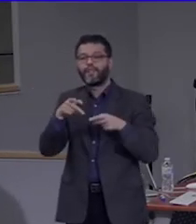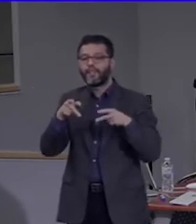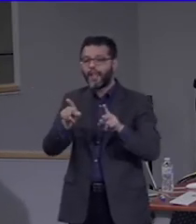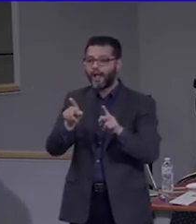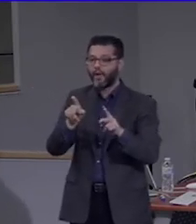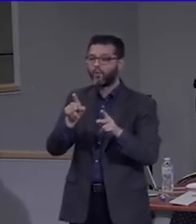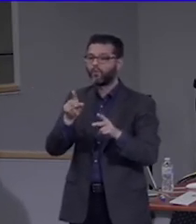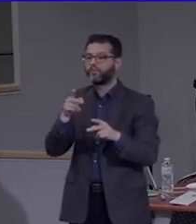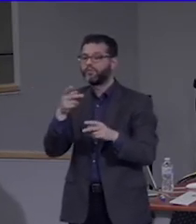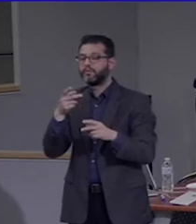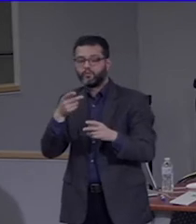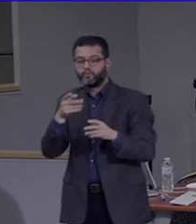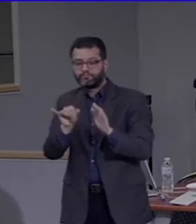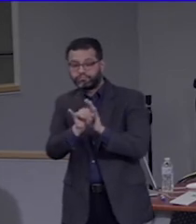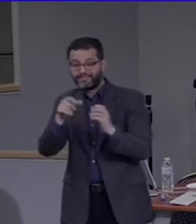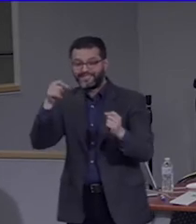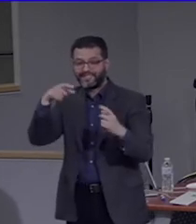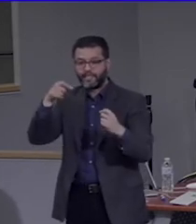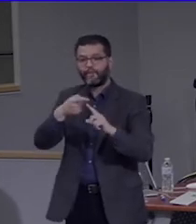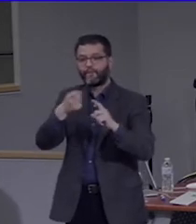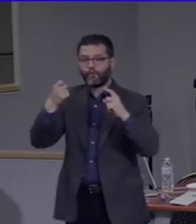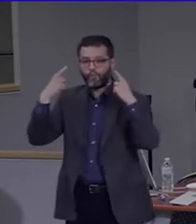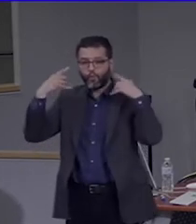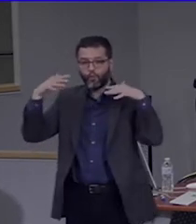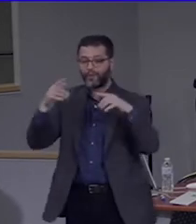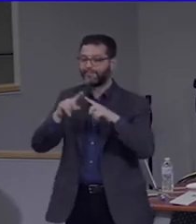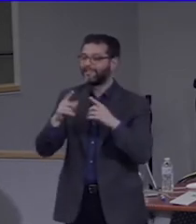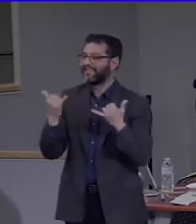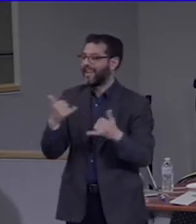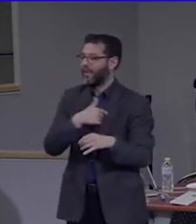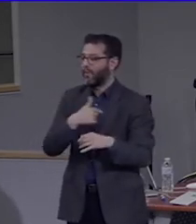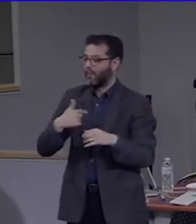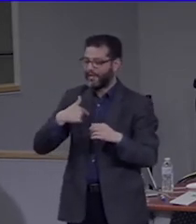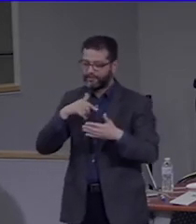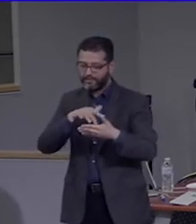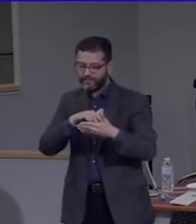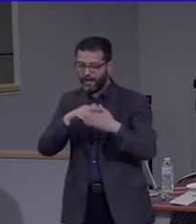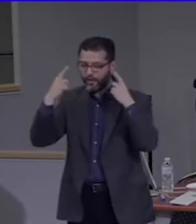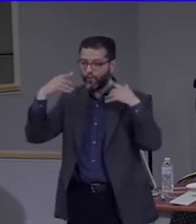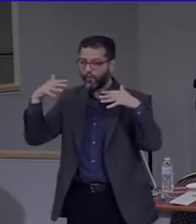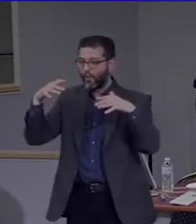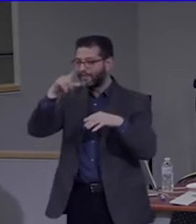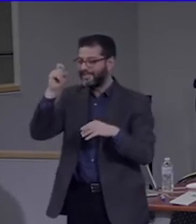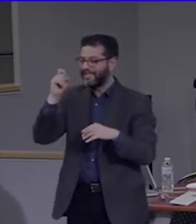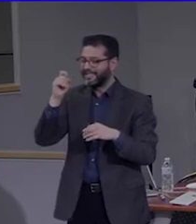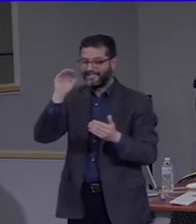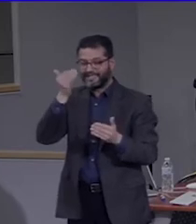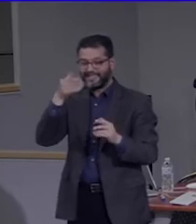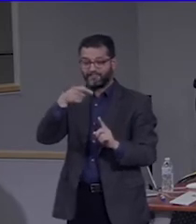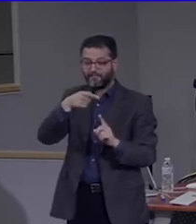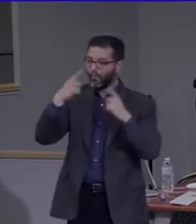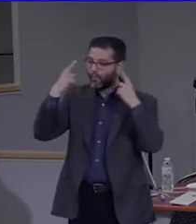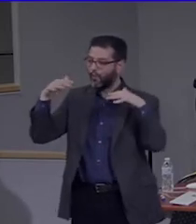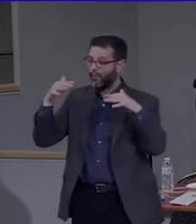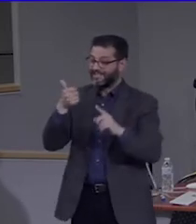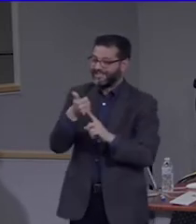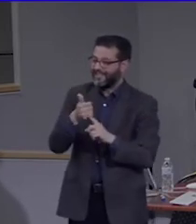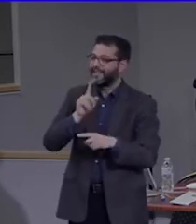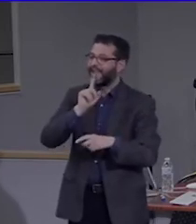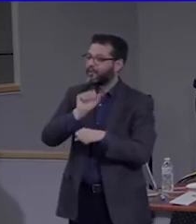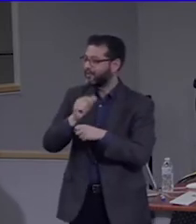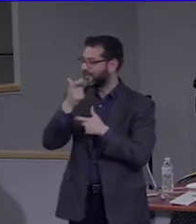pull the signal out of the noise except now we're studying the noise because it turns out the noise is really interesting but just keep in mind